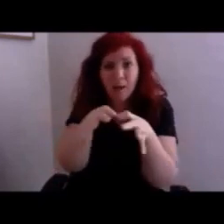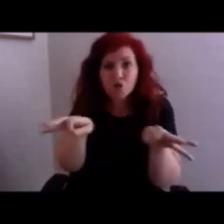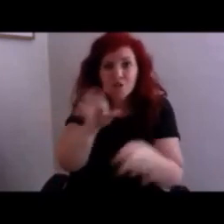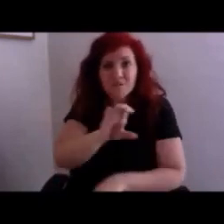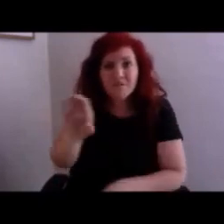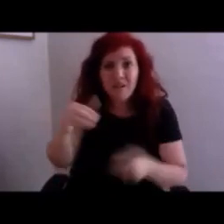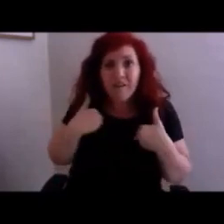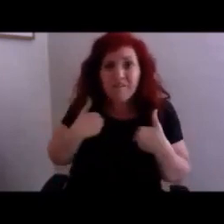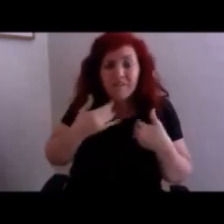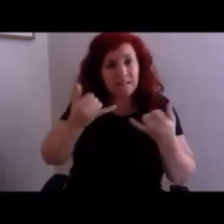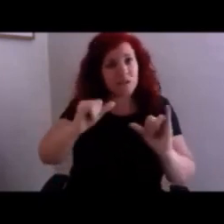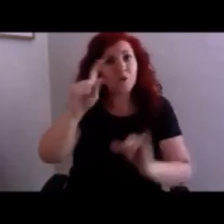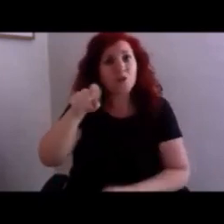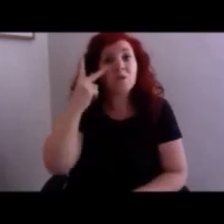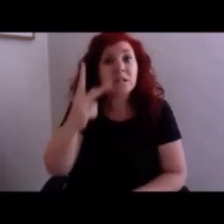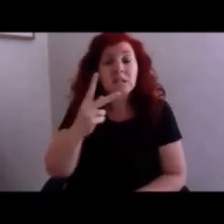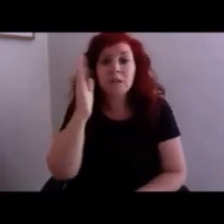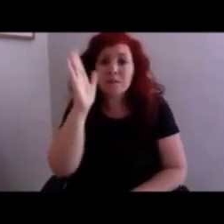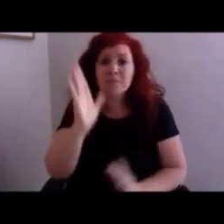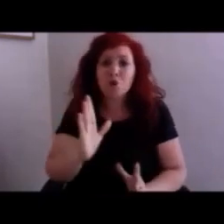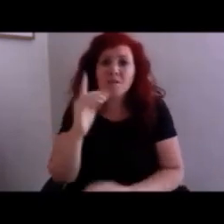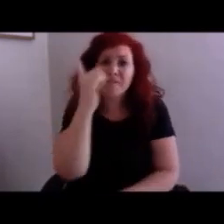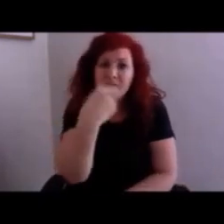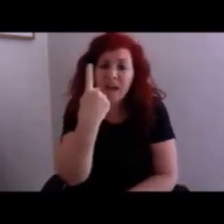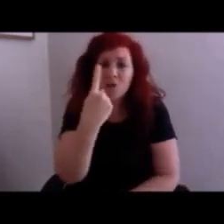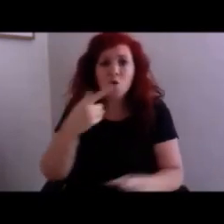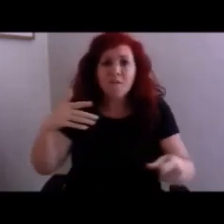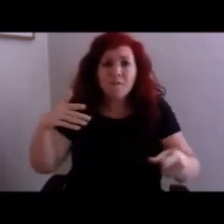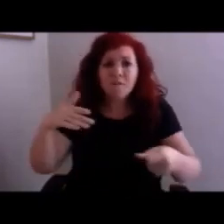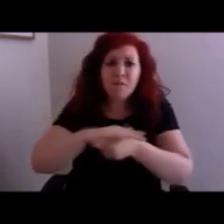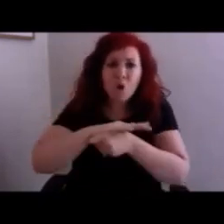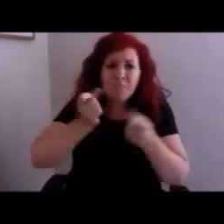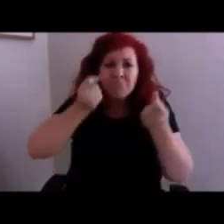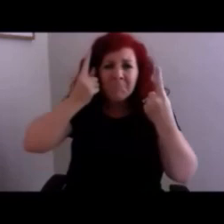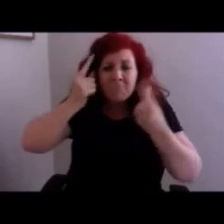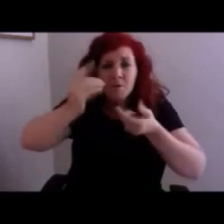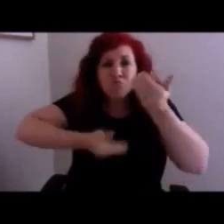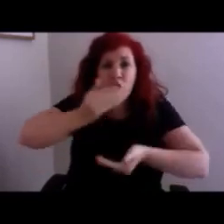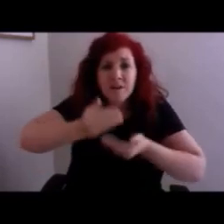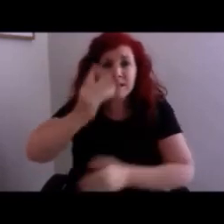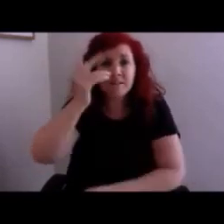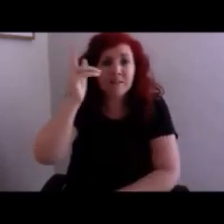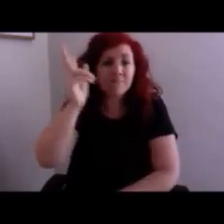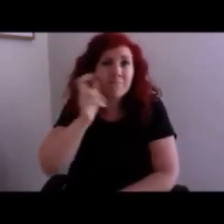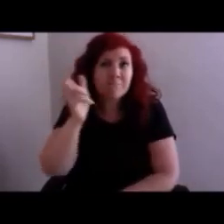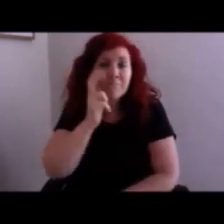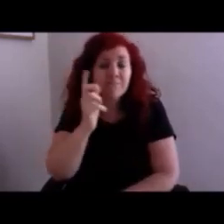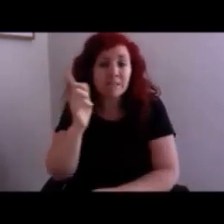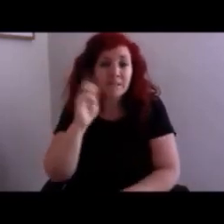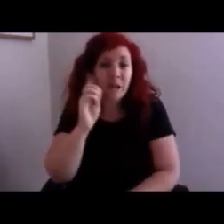need to see the speaker's face to fully process speech sounds and information.